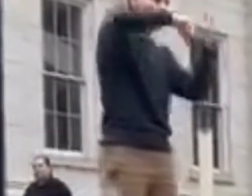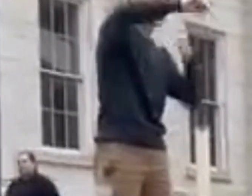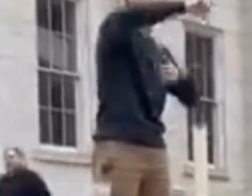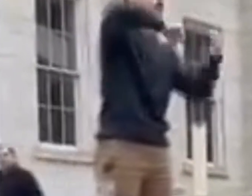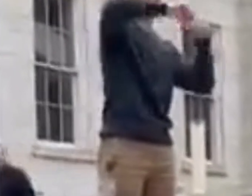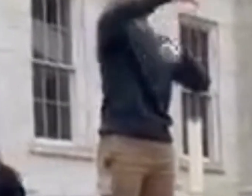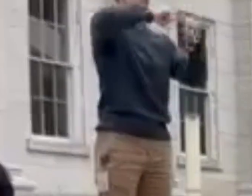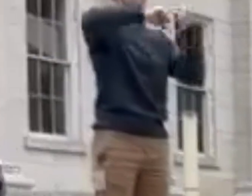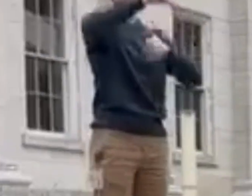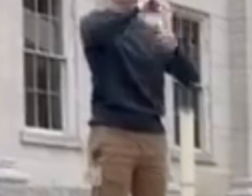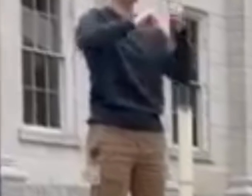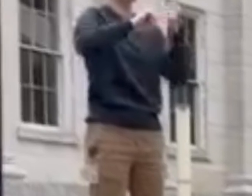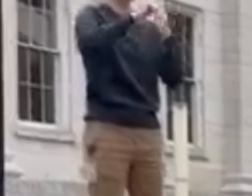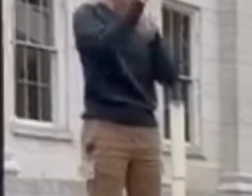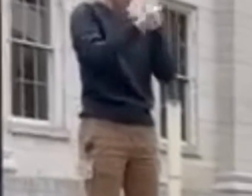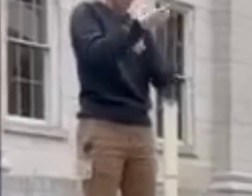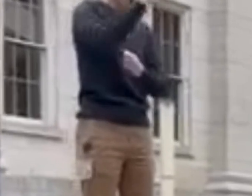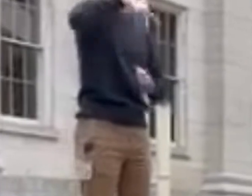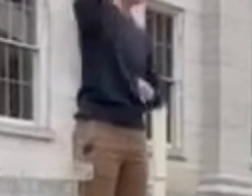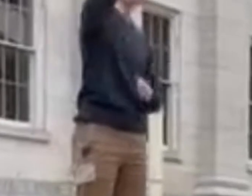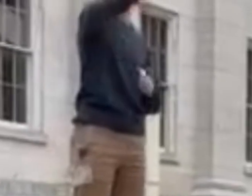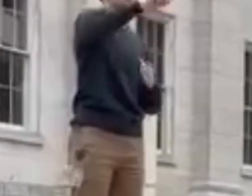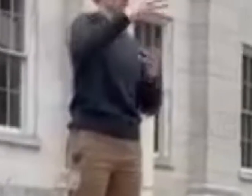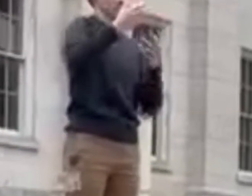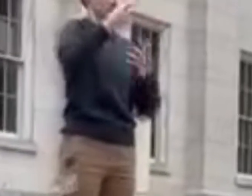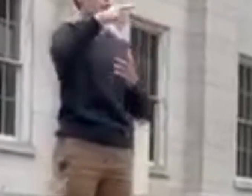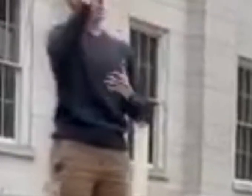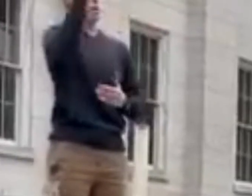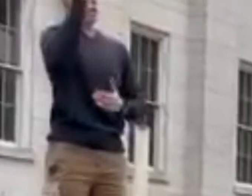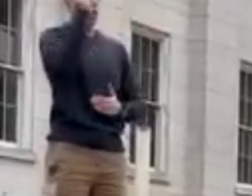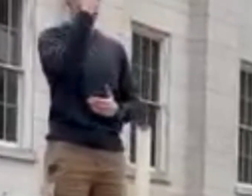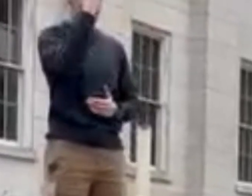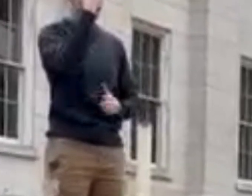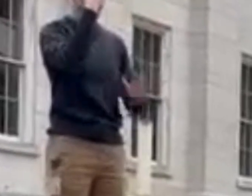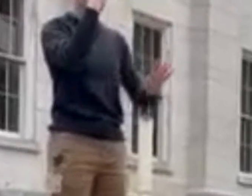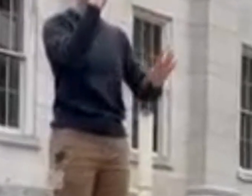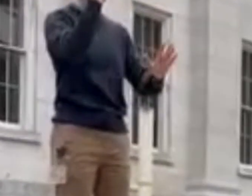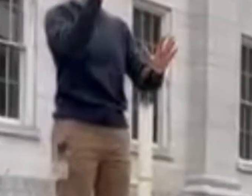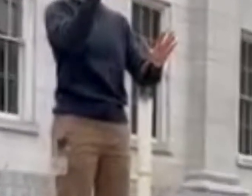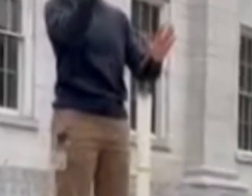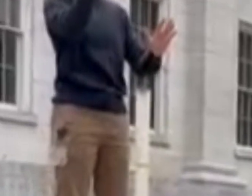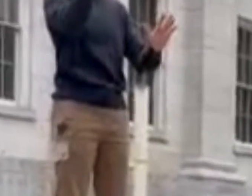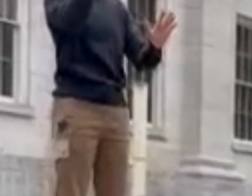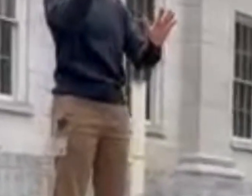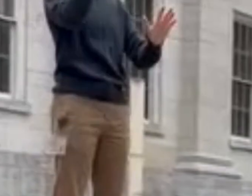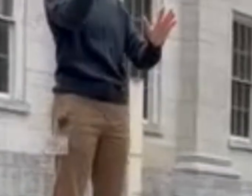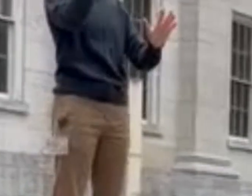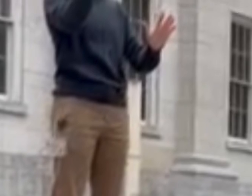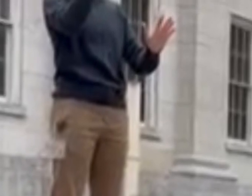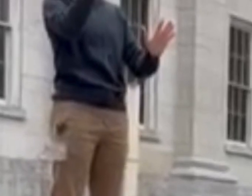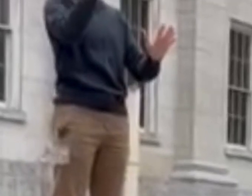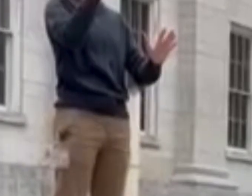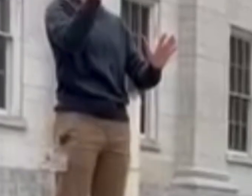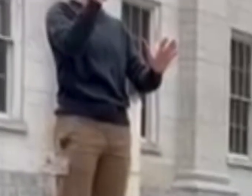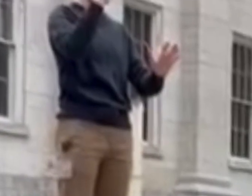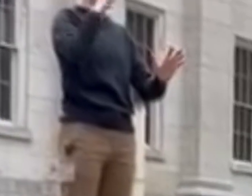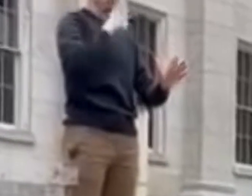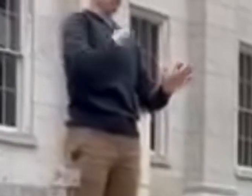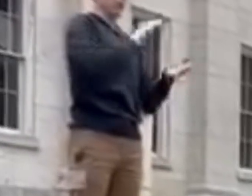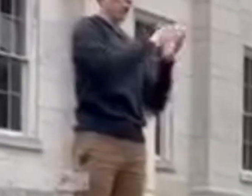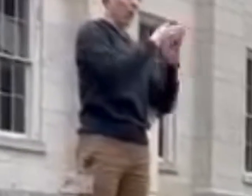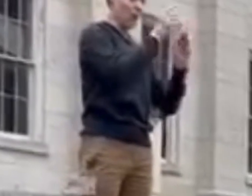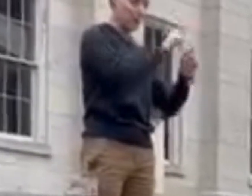of you, I want you to understand today, especially our trans community that's being